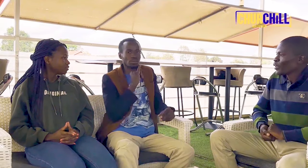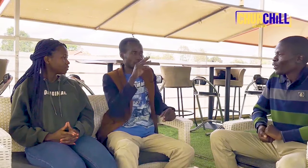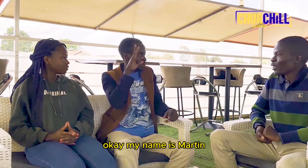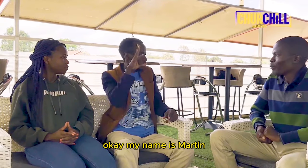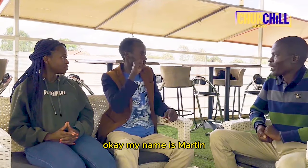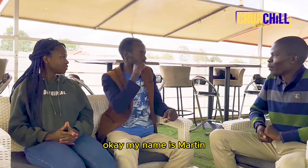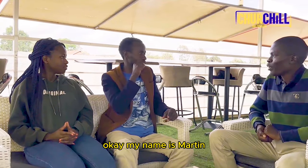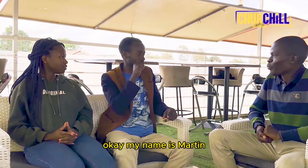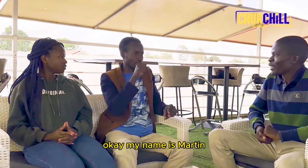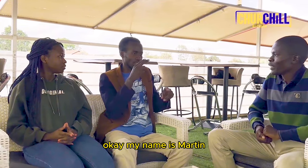Okay, my name is Martin.